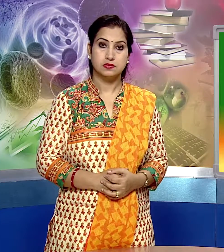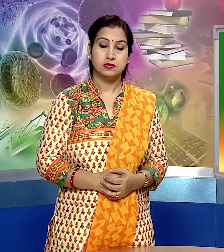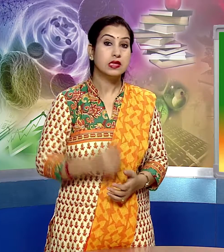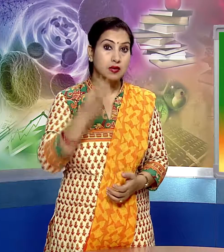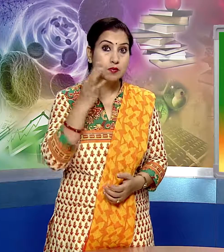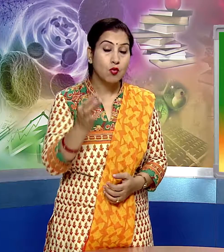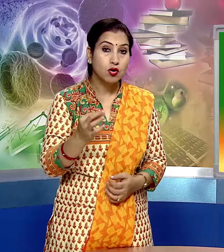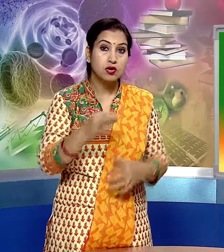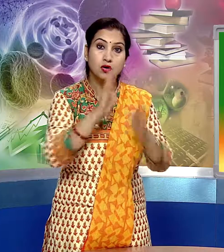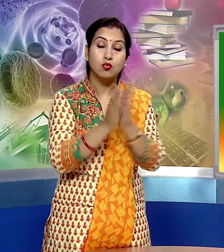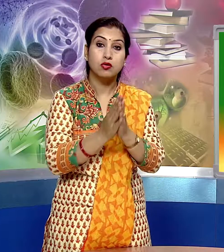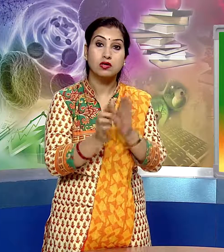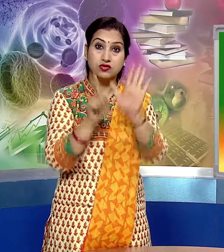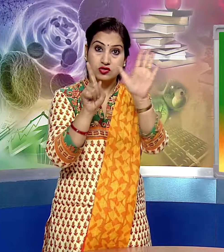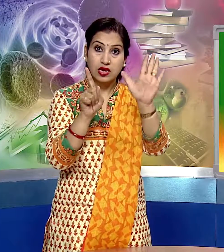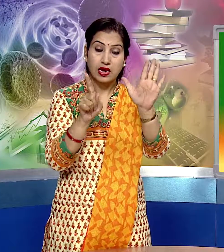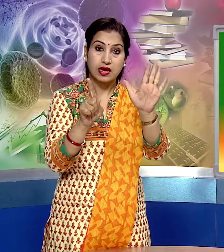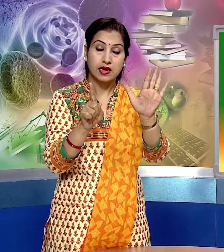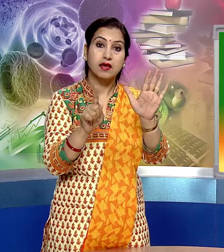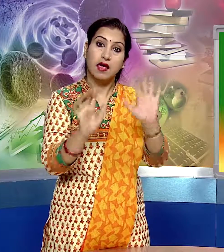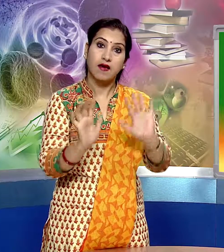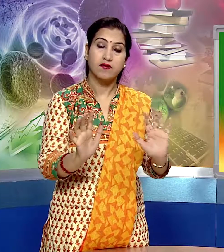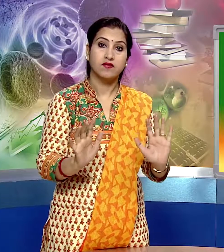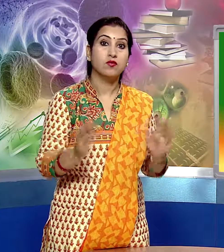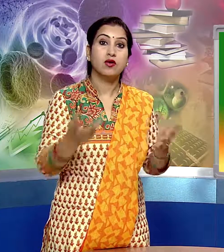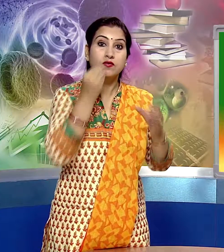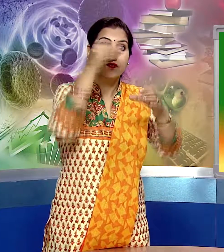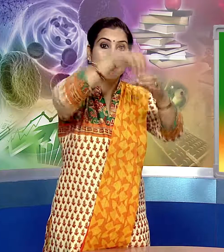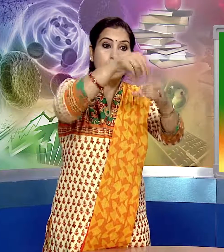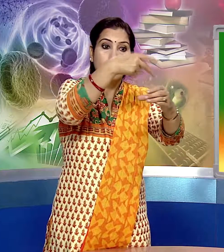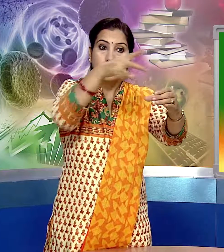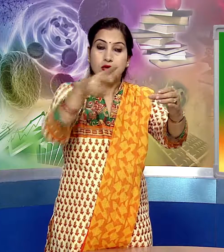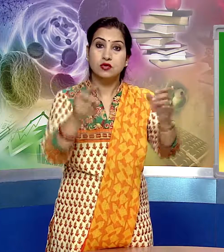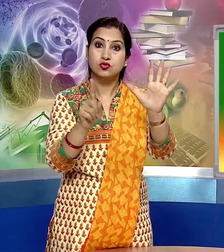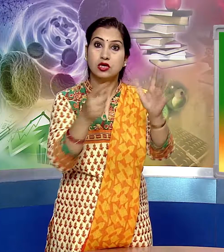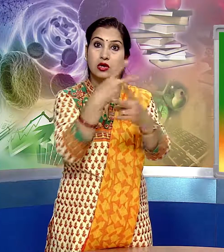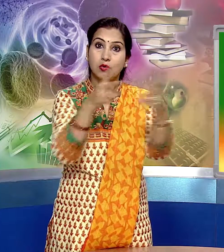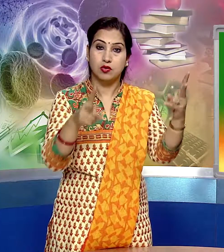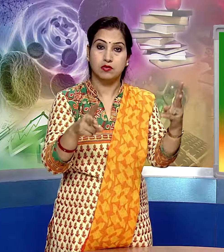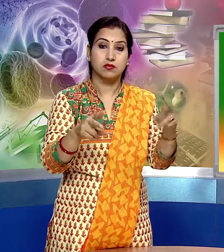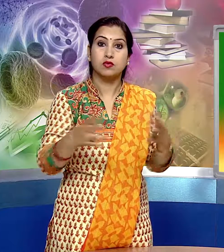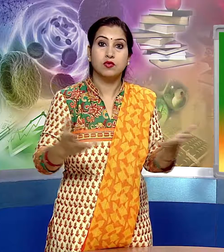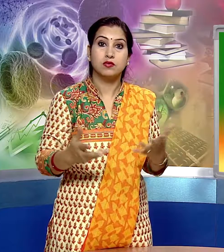There are mainly 6 nutrients.